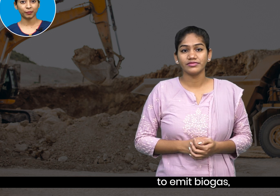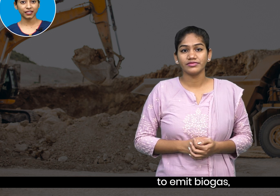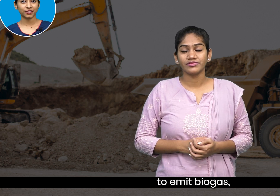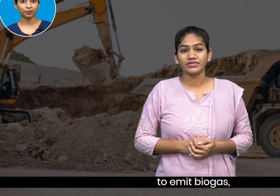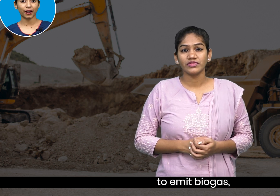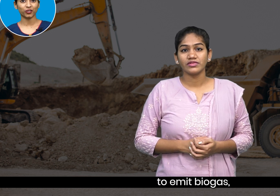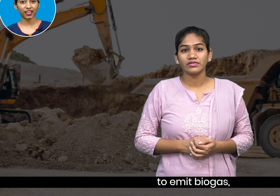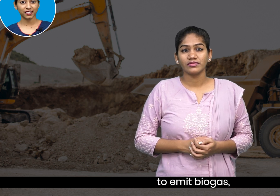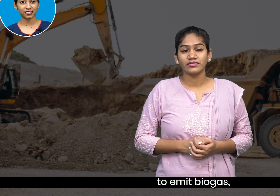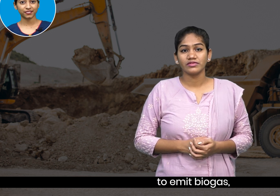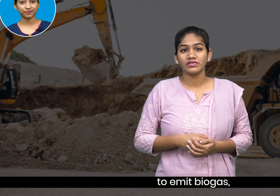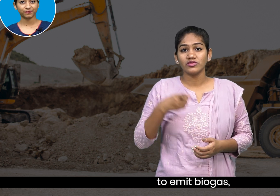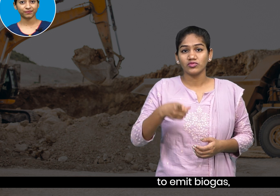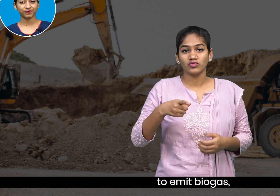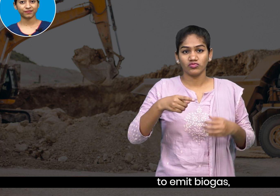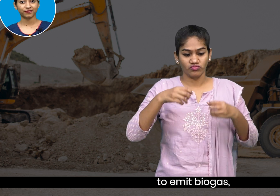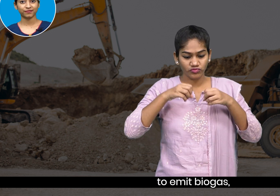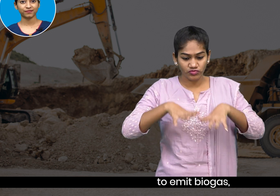to emit biogas,